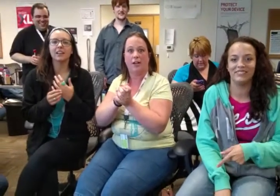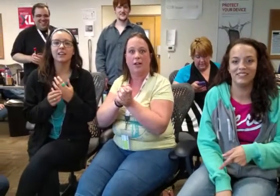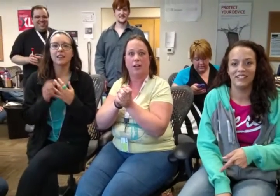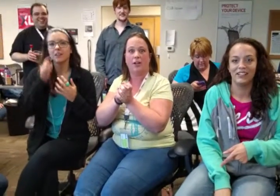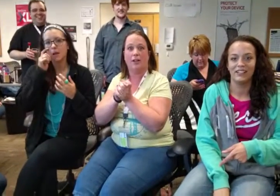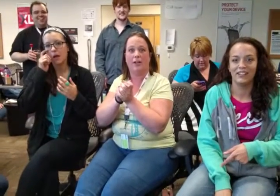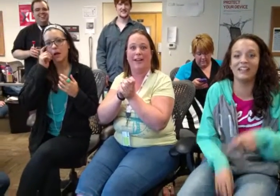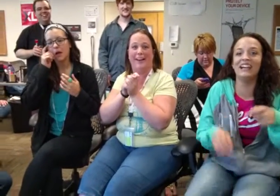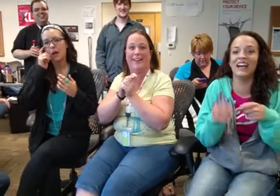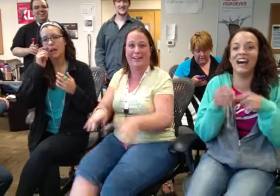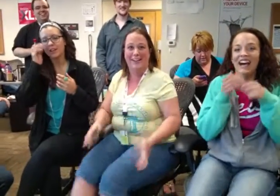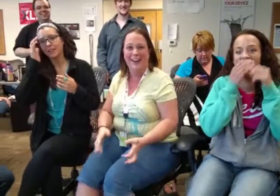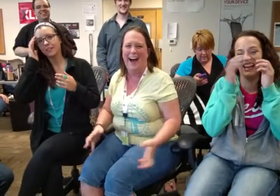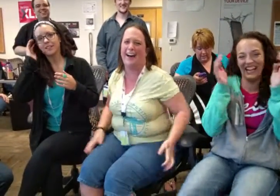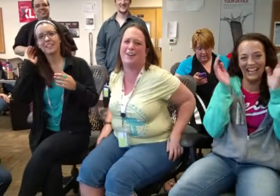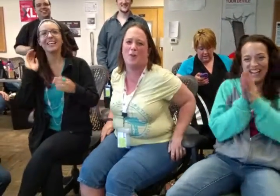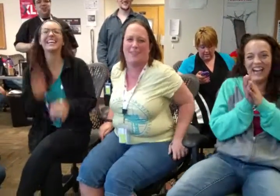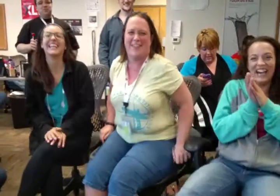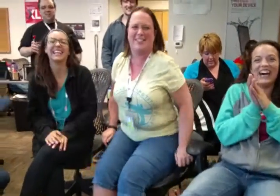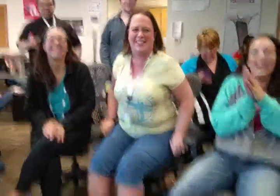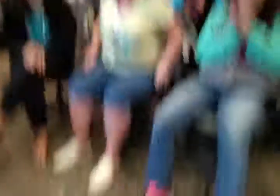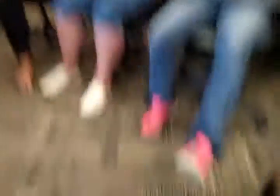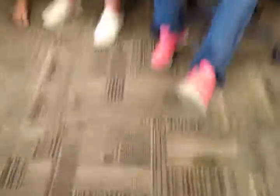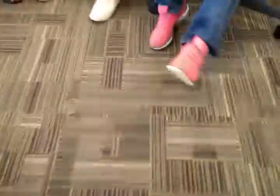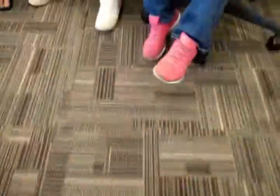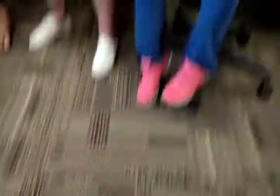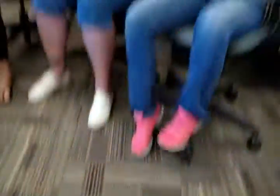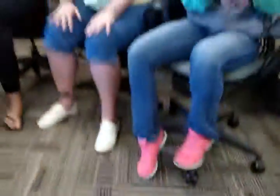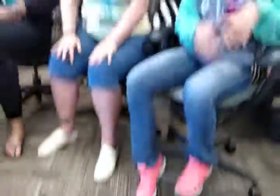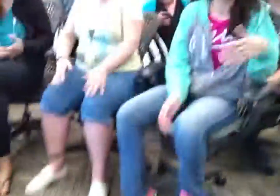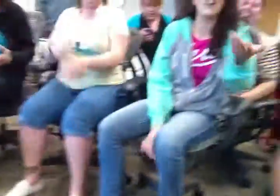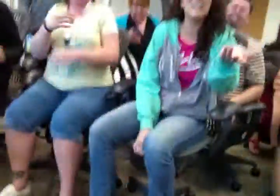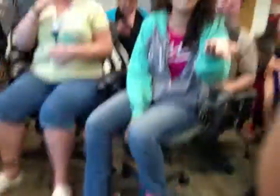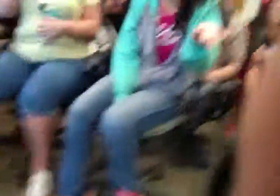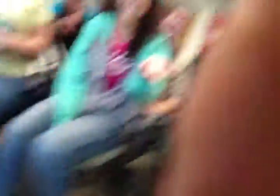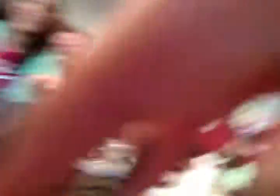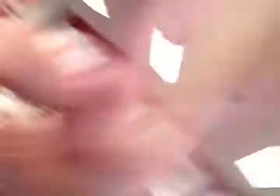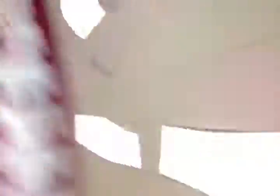I don't know. Goldfish. Oh.